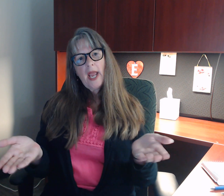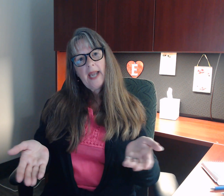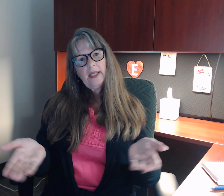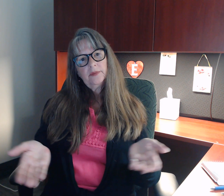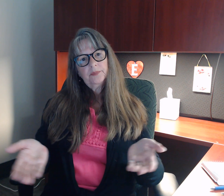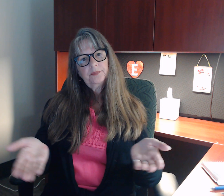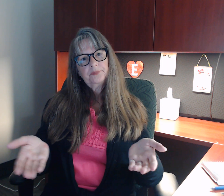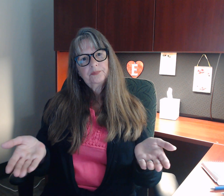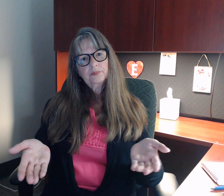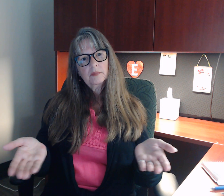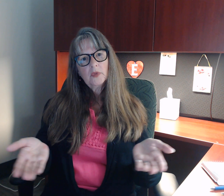chatting.